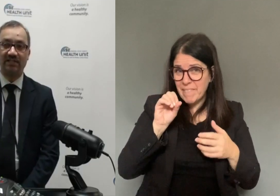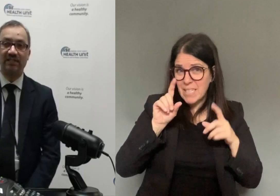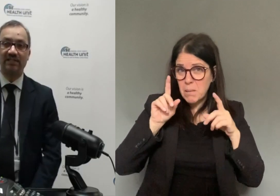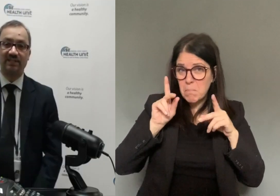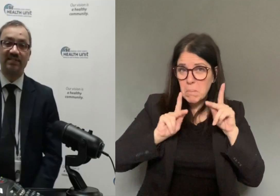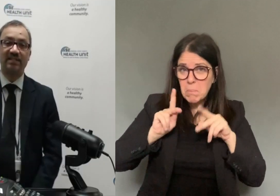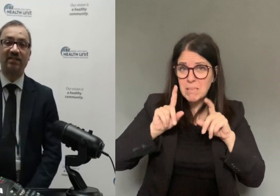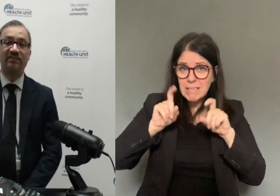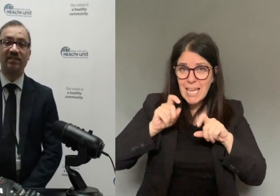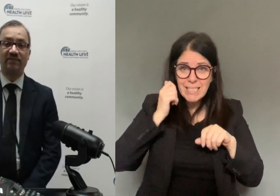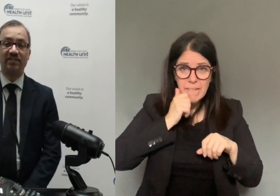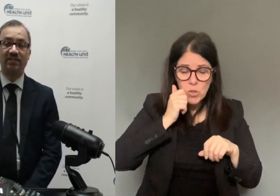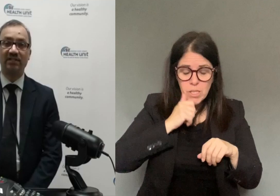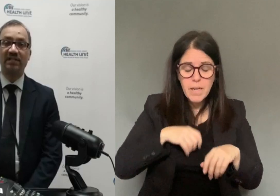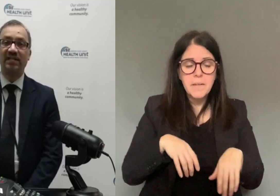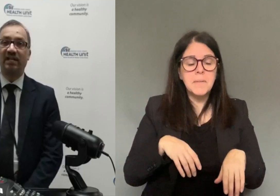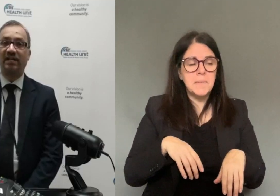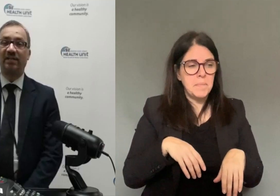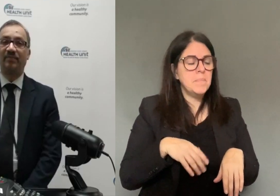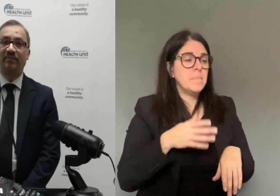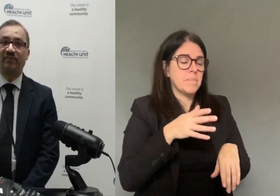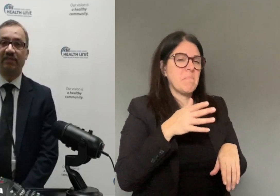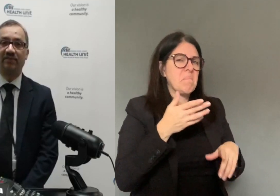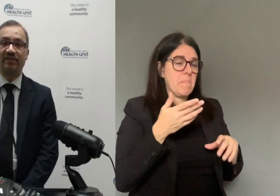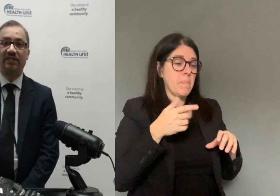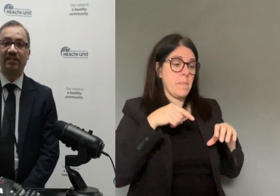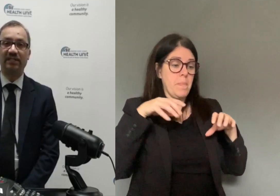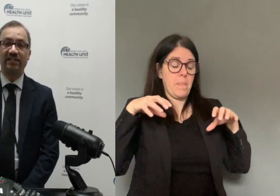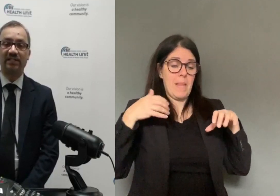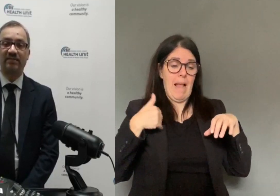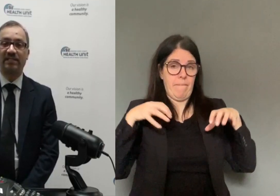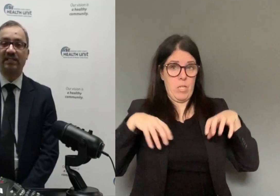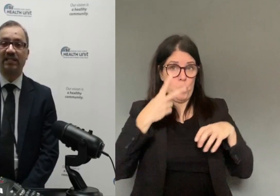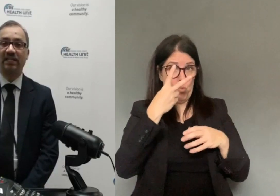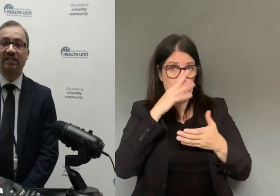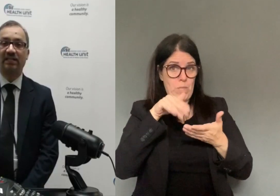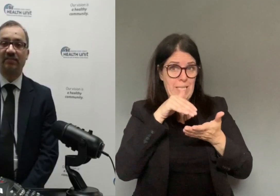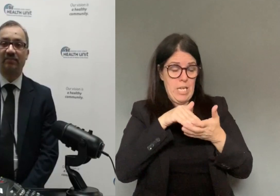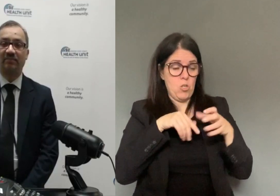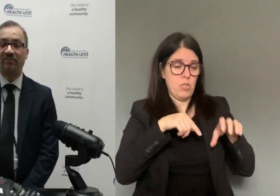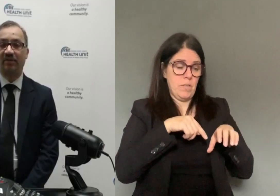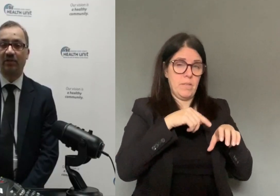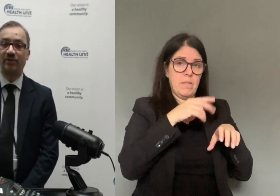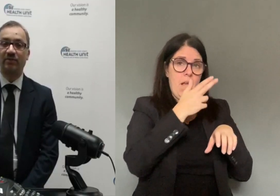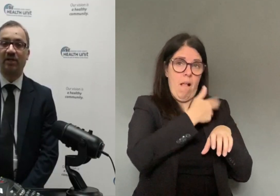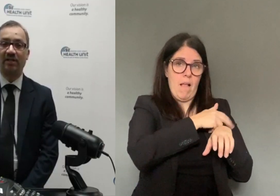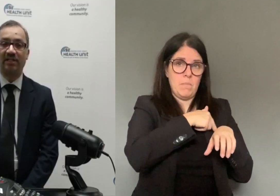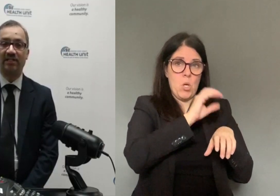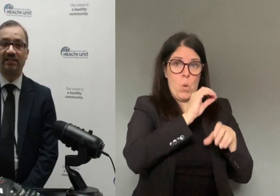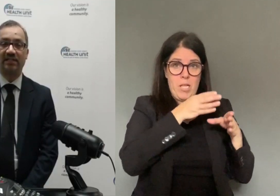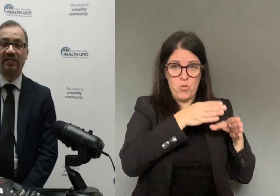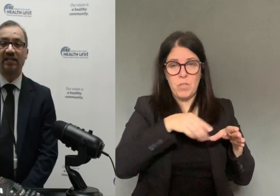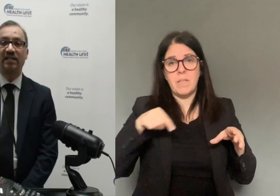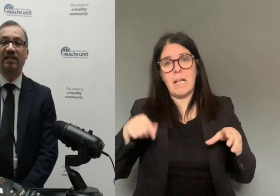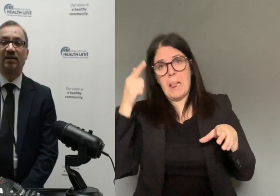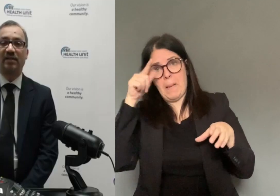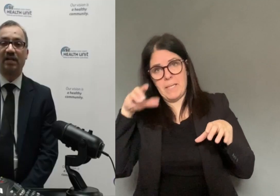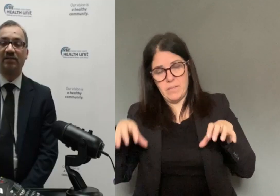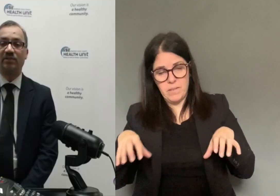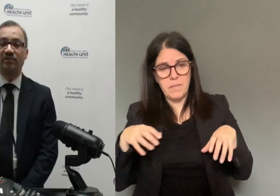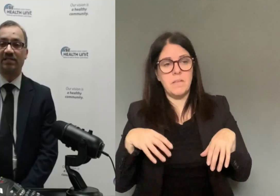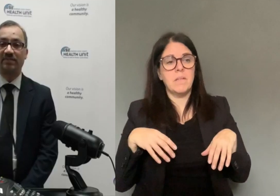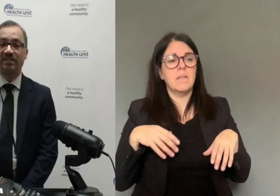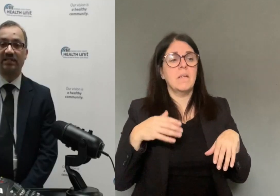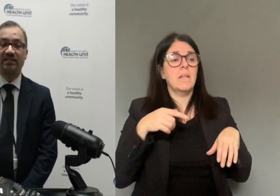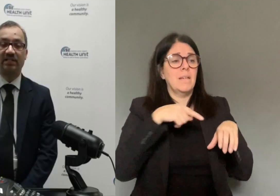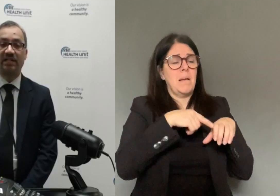Just this assessment center at Windsor Regional, we were expecting close to 100 tests a day. Now, with the